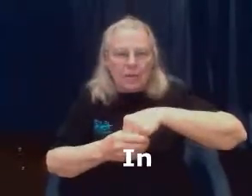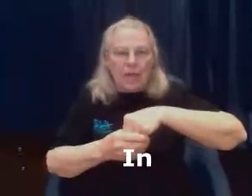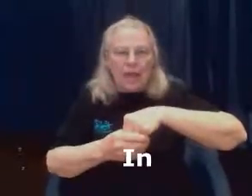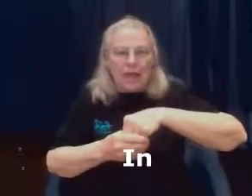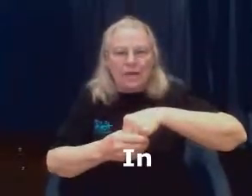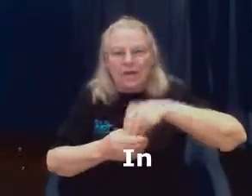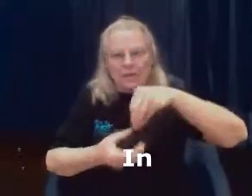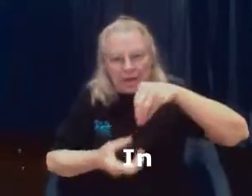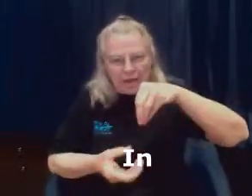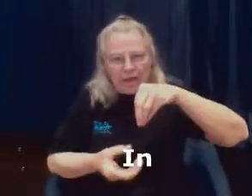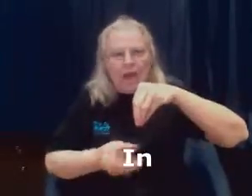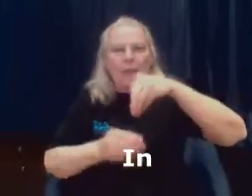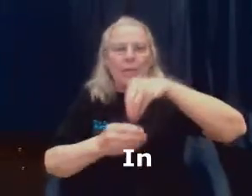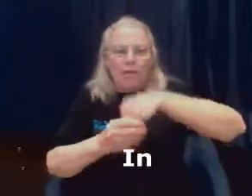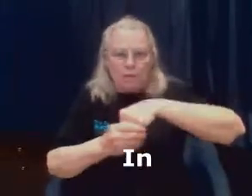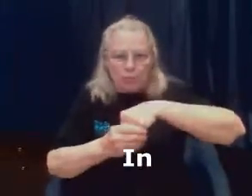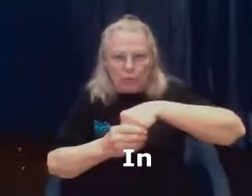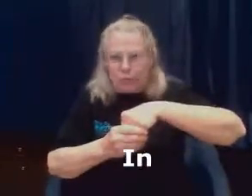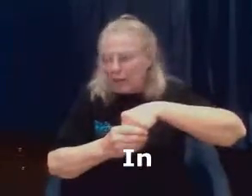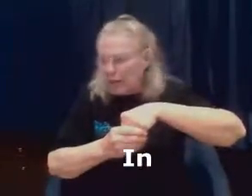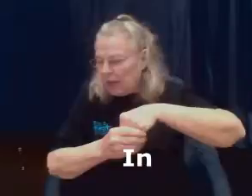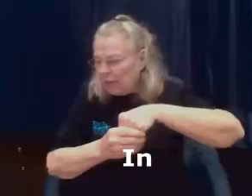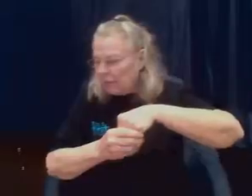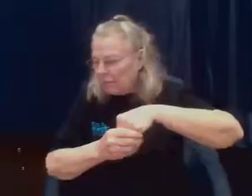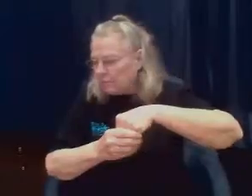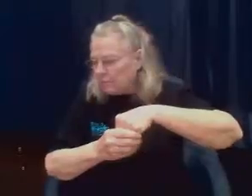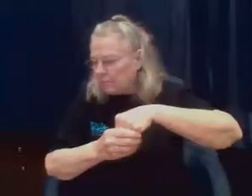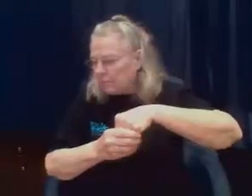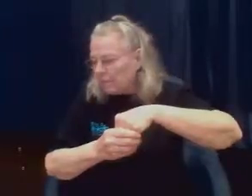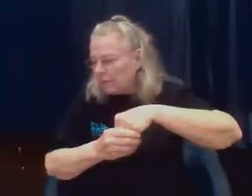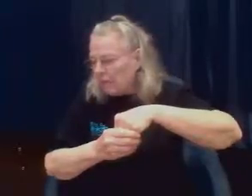non-dominant hand. It's like a cup, and you put it in.